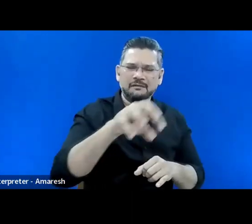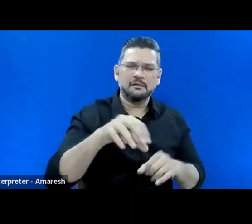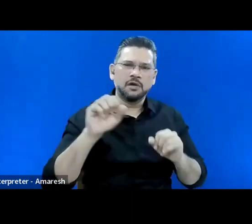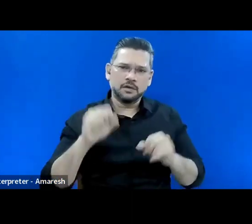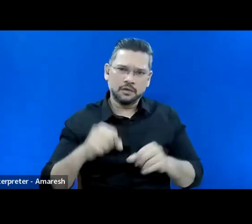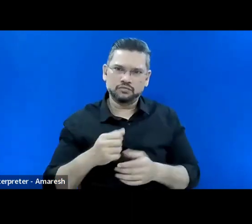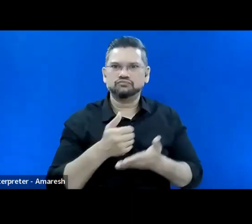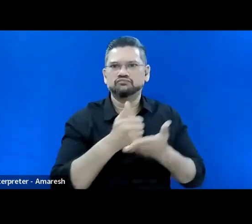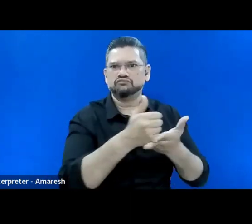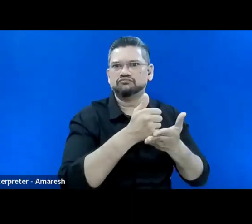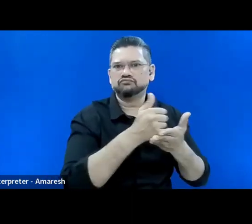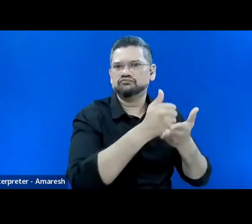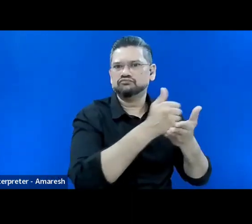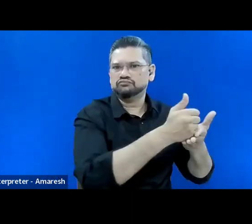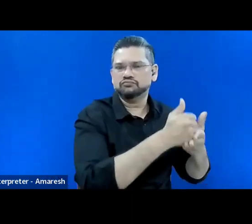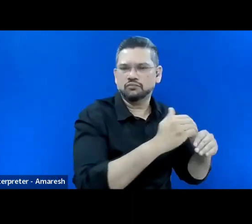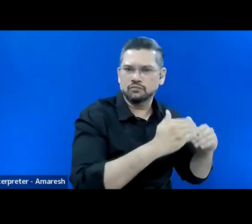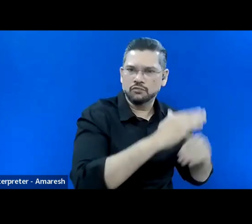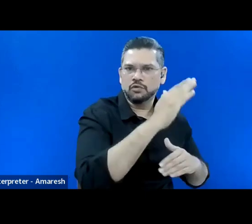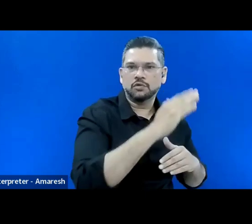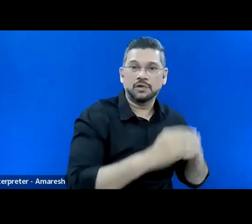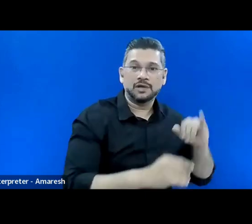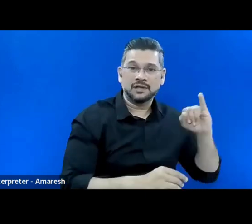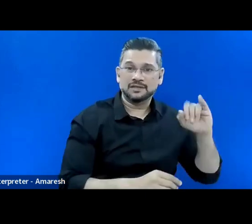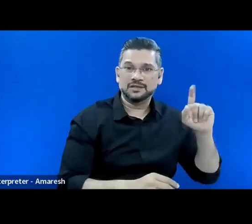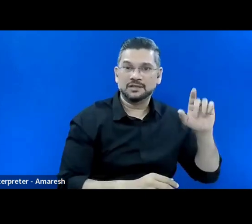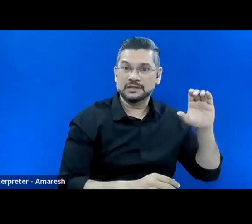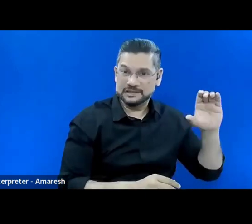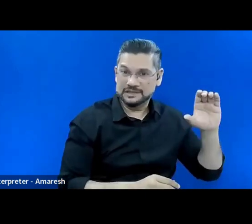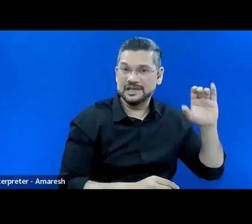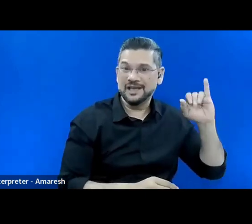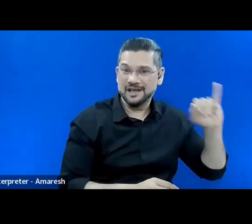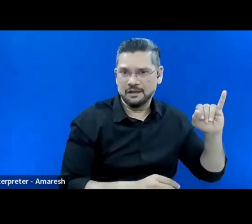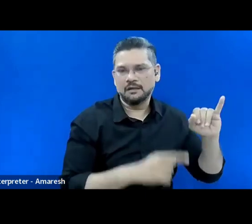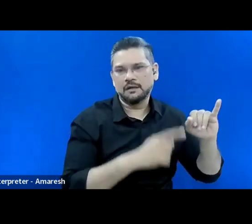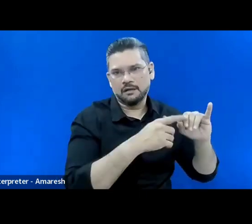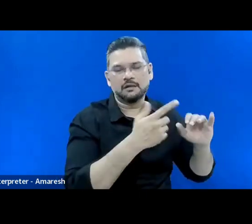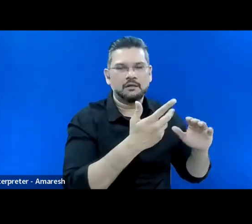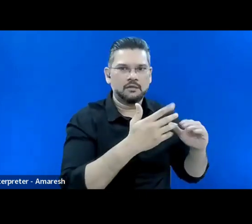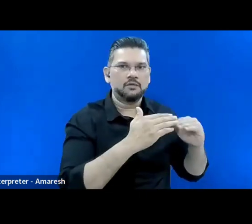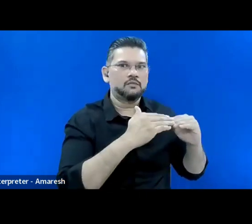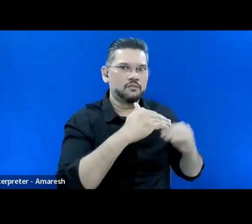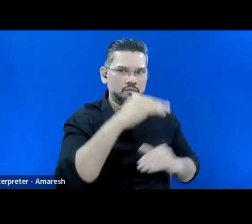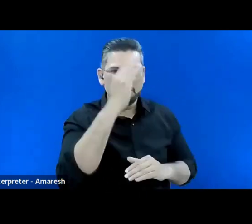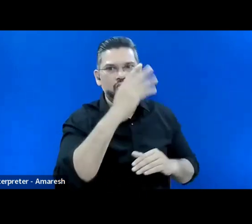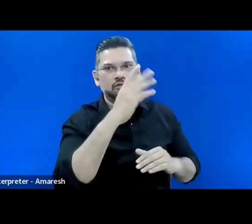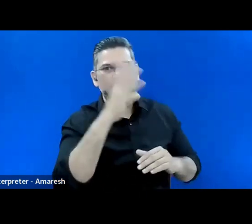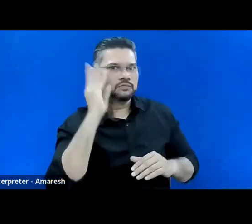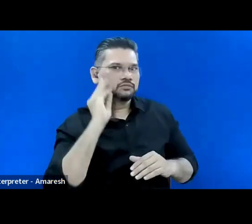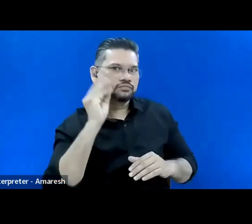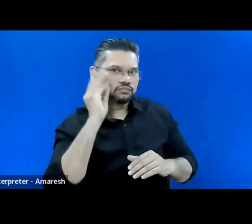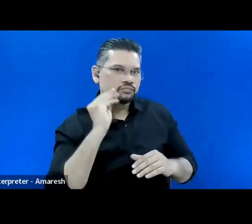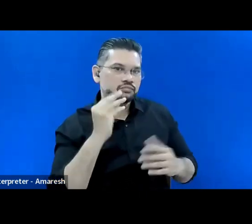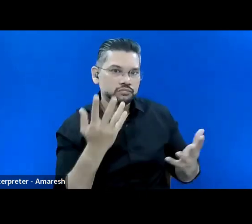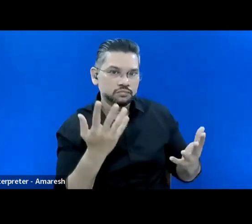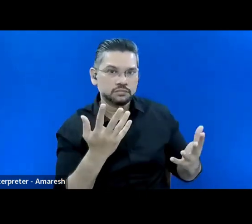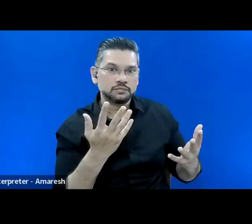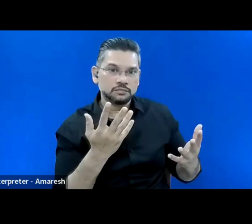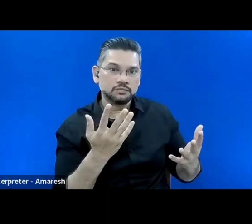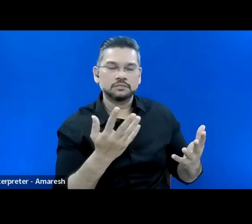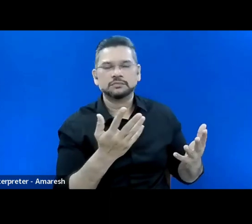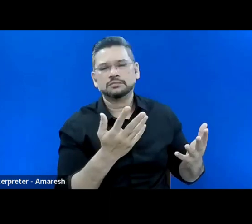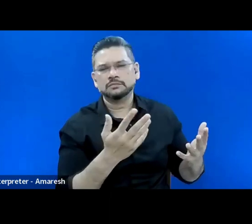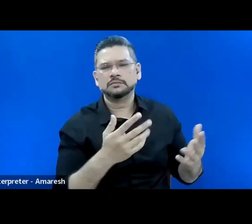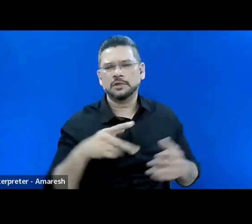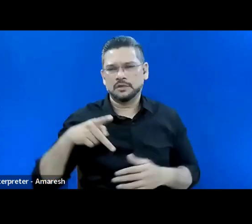has much more experience. And therefore, you know, requesting, if you're listening, donors that are supporting TCIA,